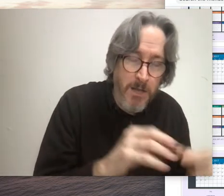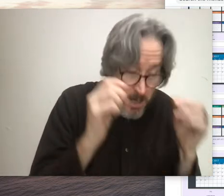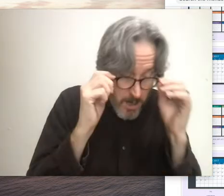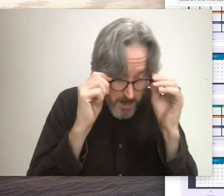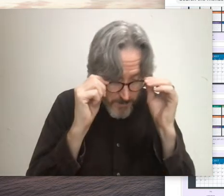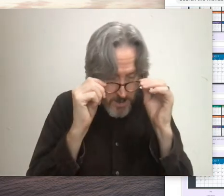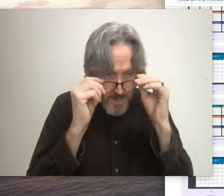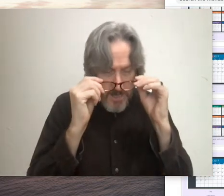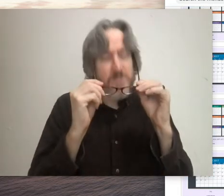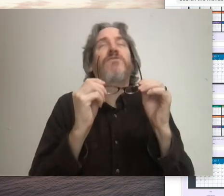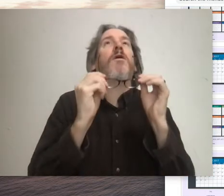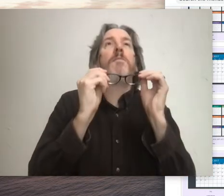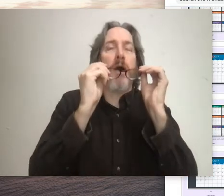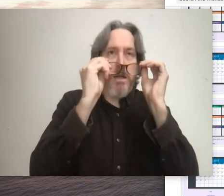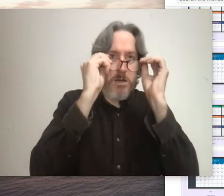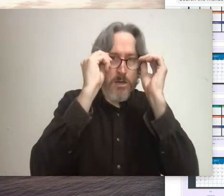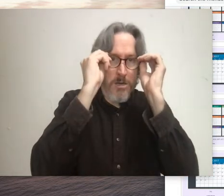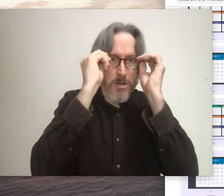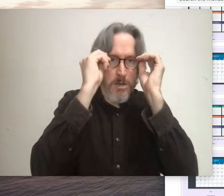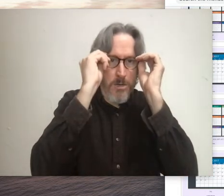ASL, it comes from